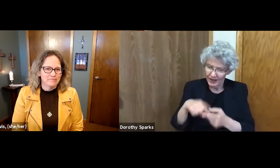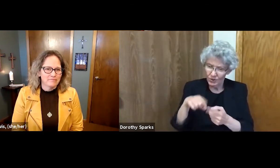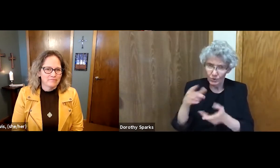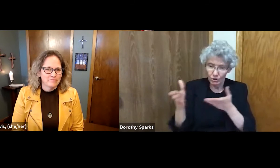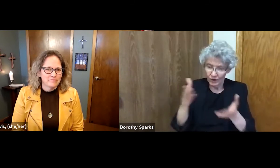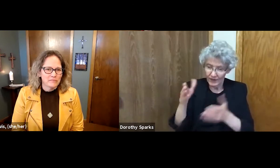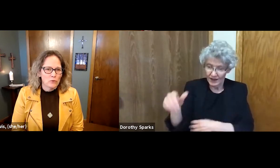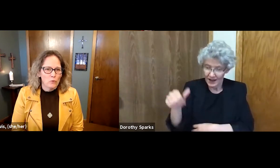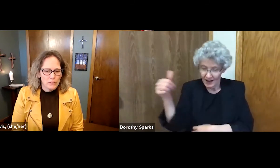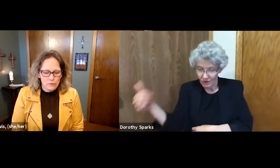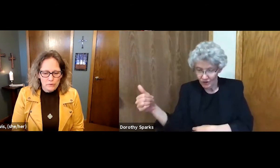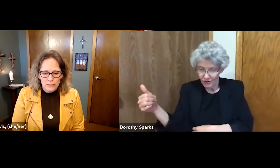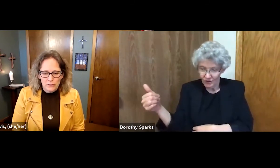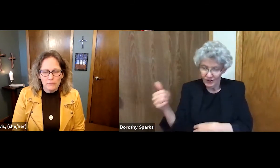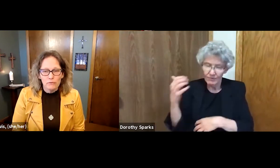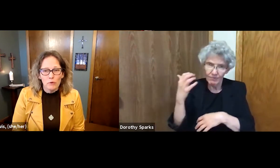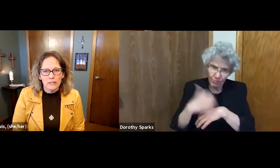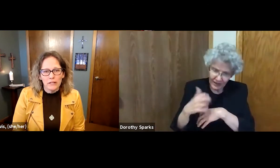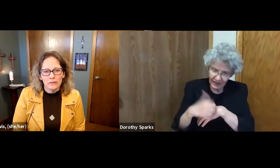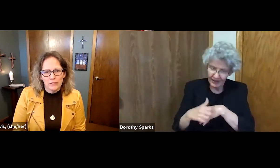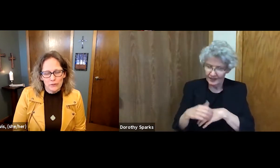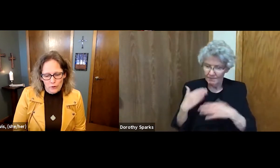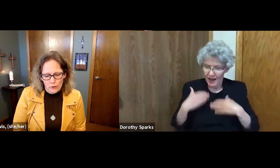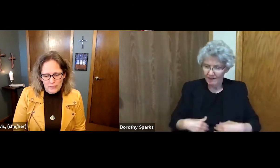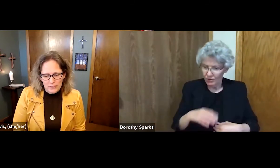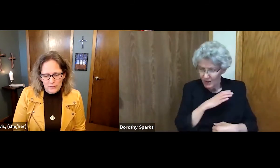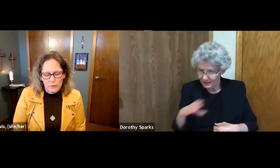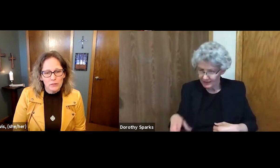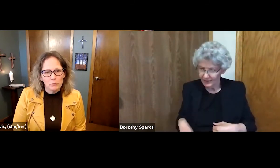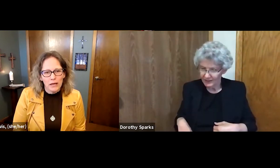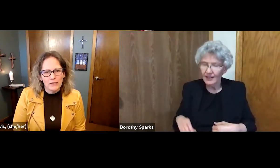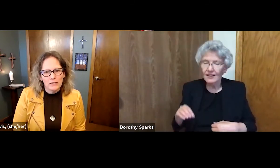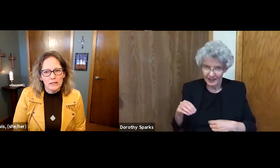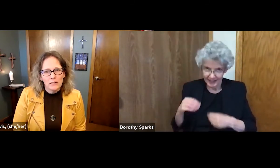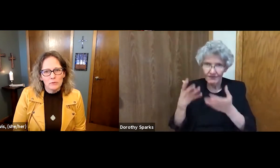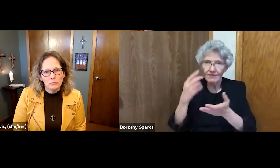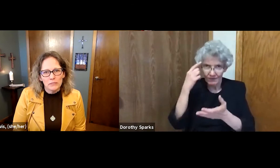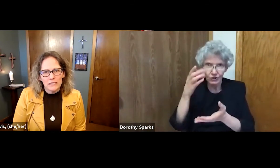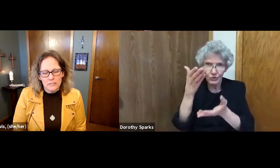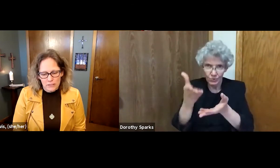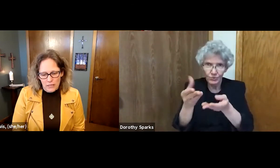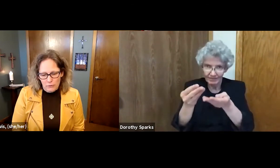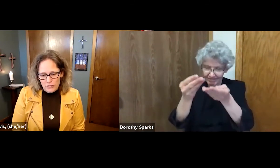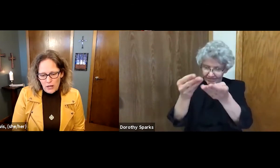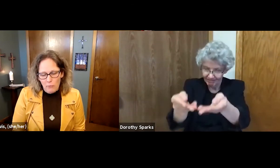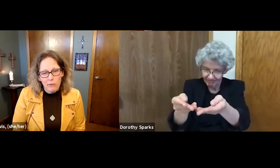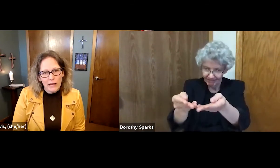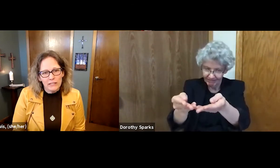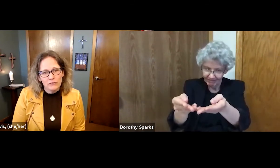when you serve one another in your homes with the bread please use the language body of